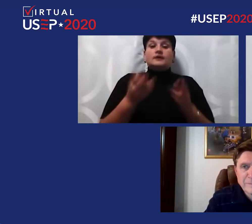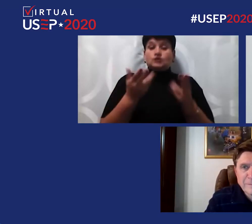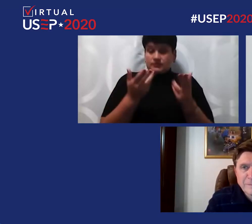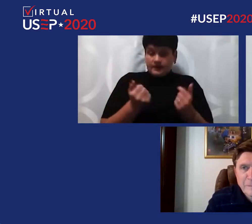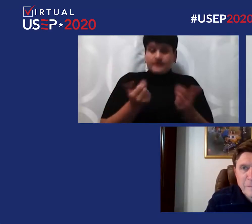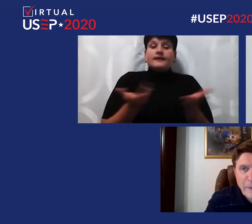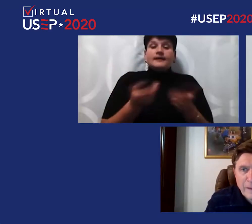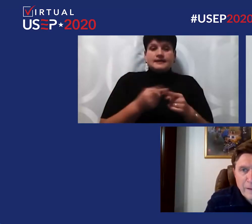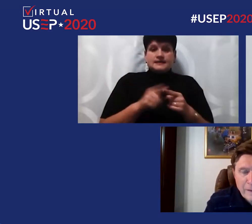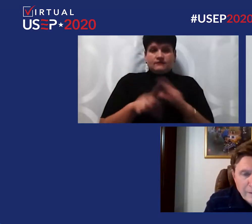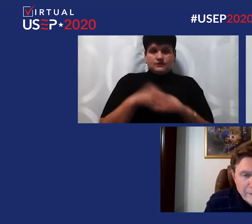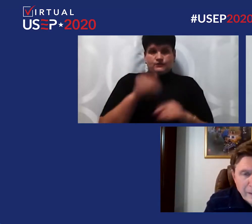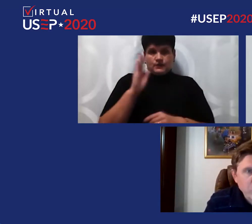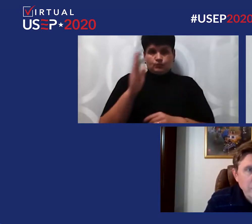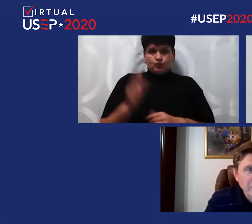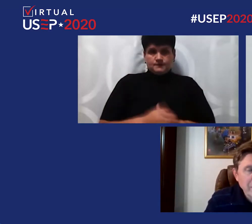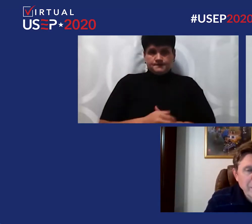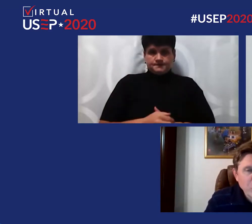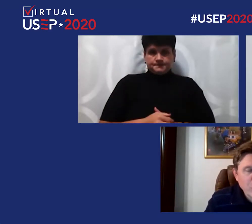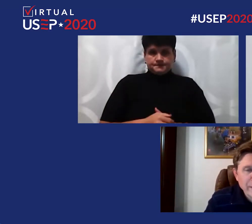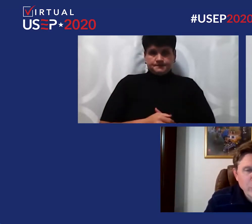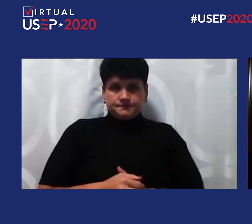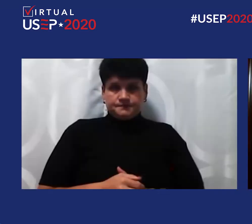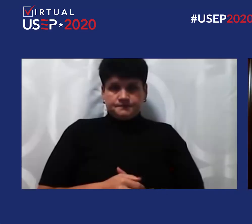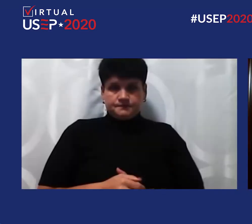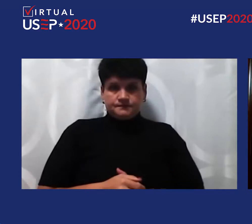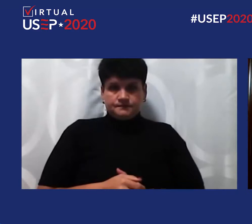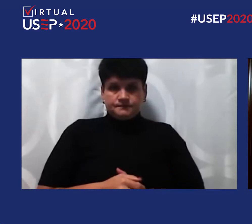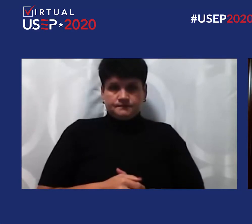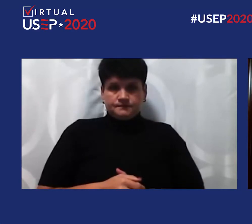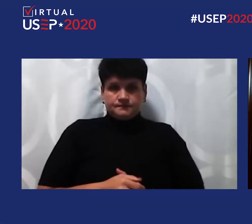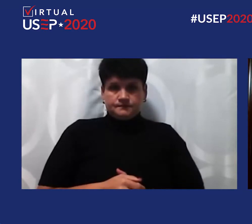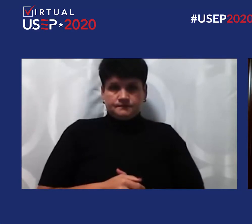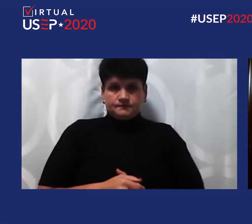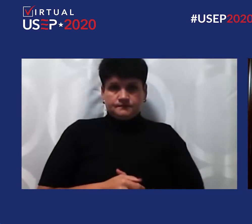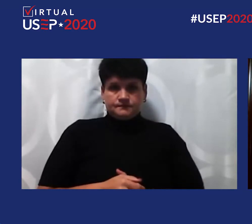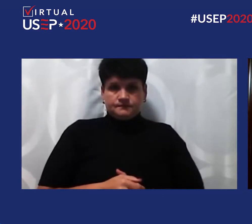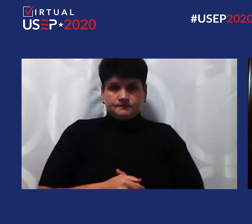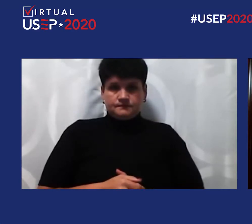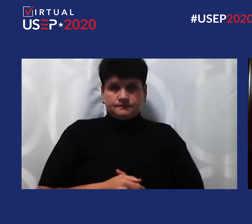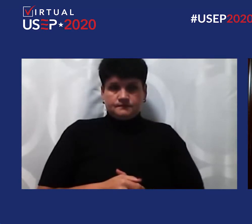and lessons from the US experience, and if yes, which?